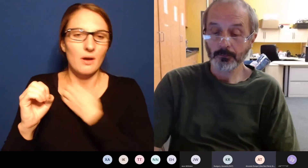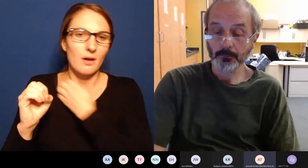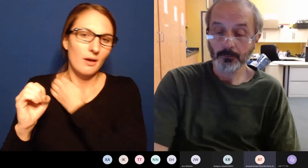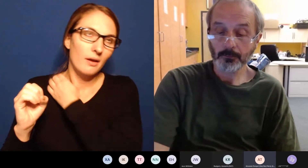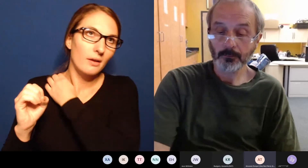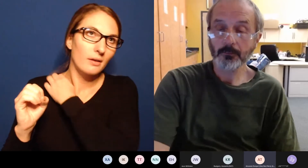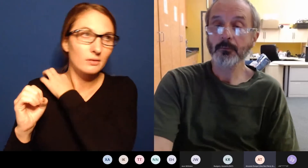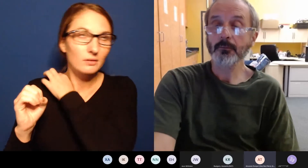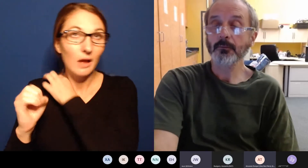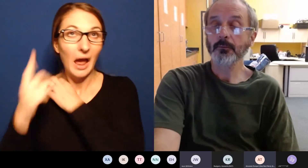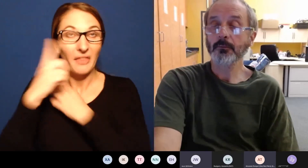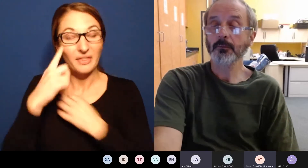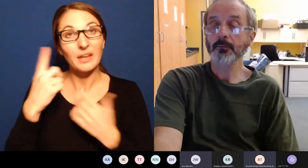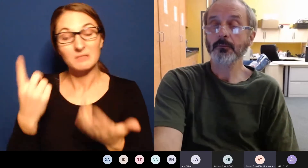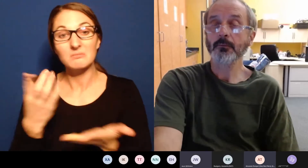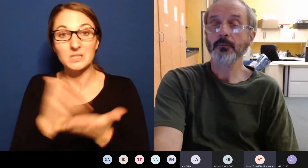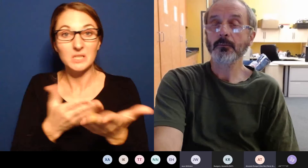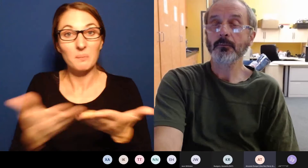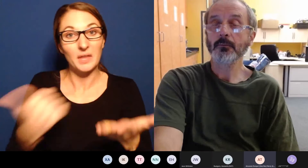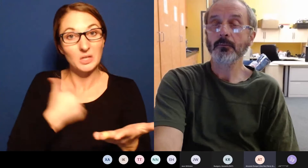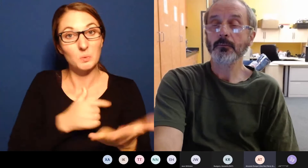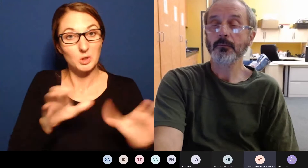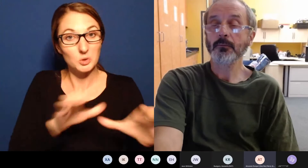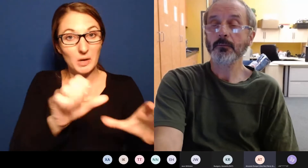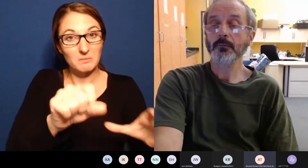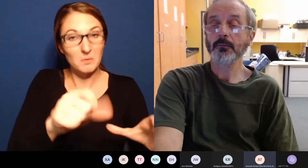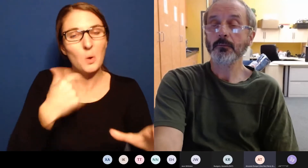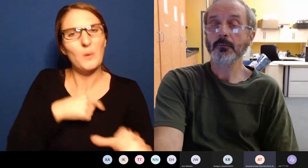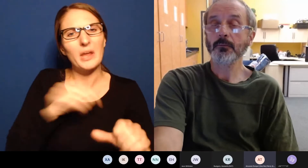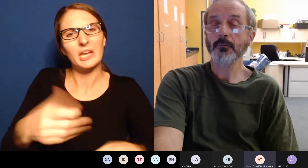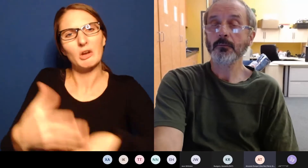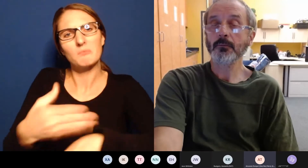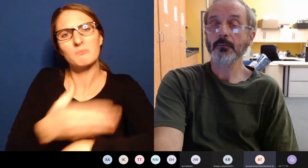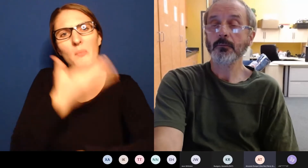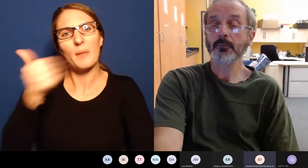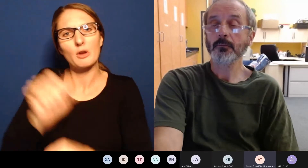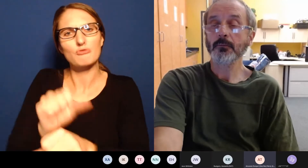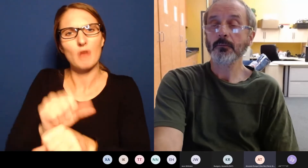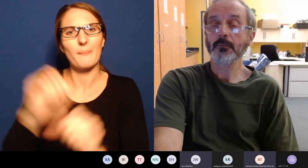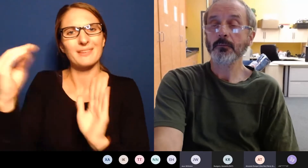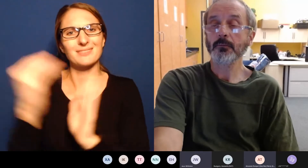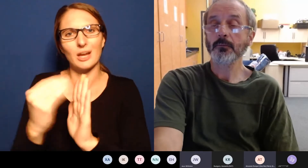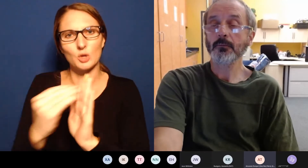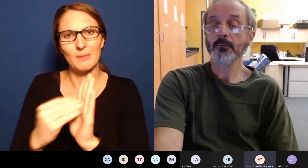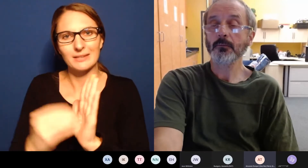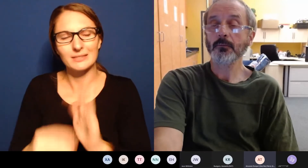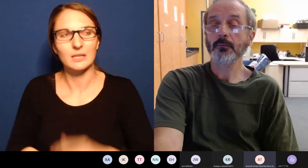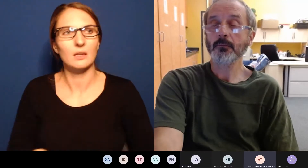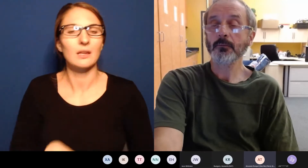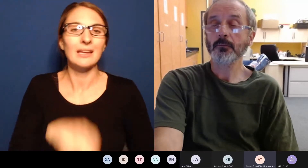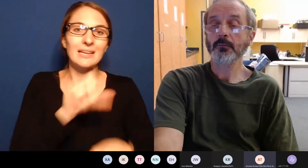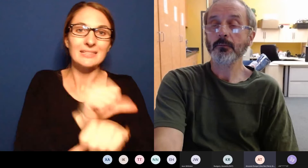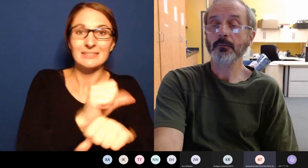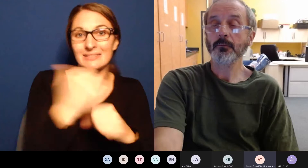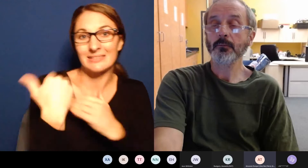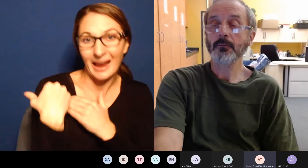there's things that we're doing. We could do a better job of documenting that, assigning tasks and